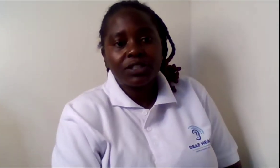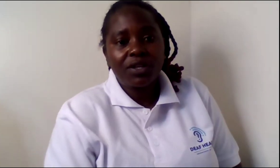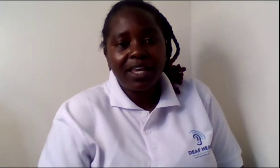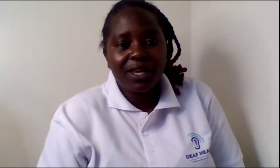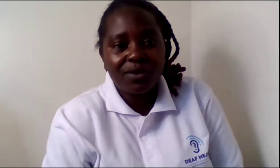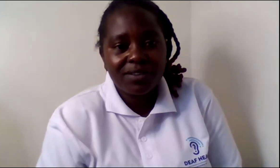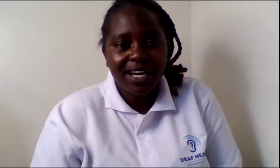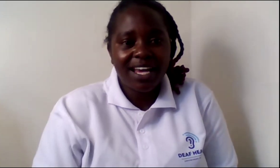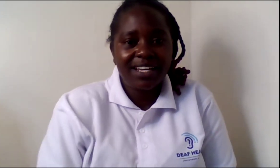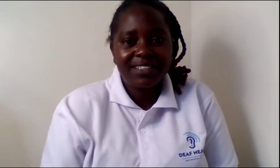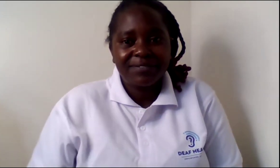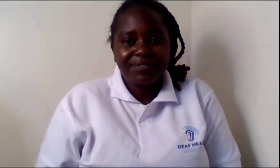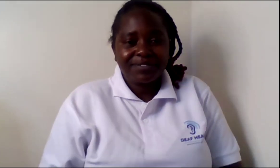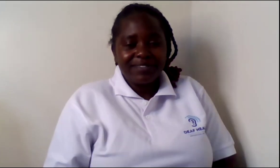So thank you, Dr.